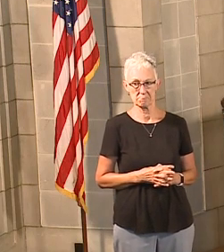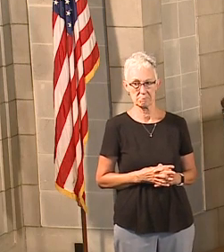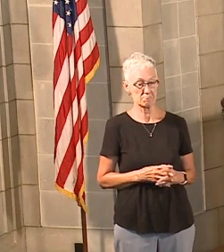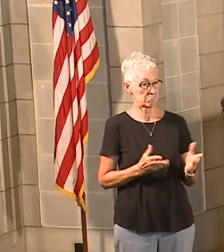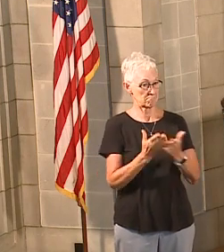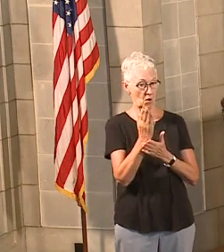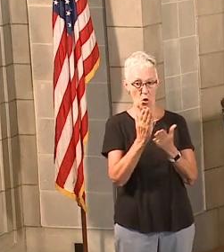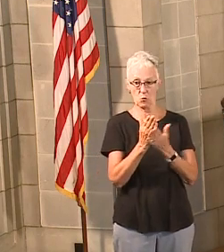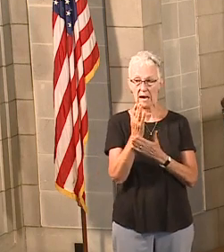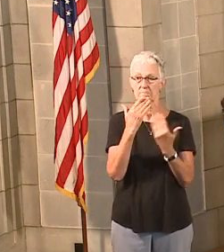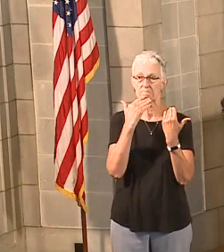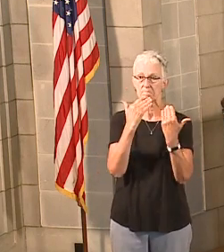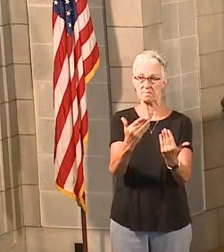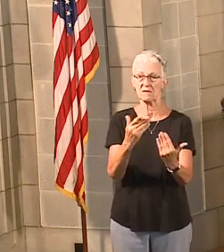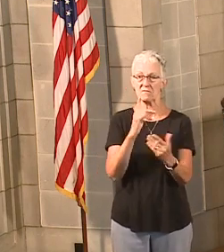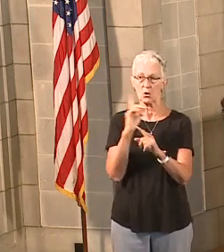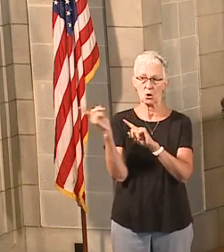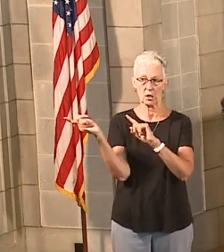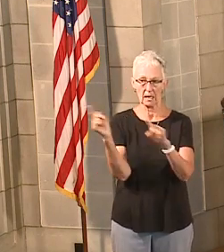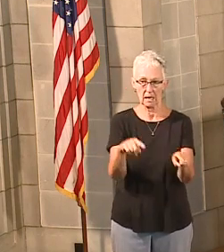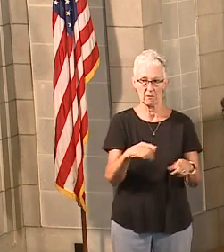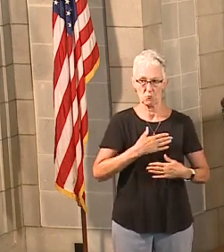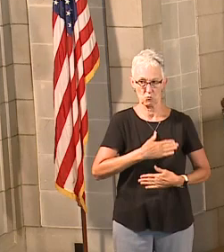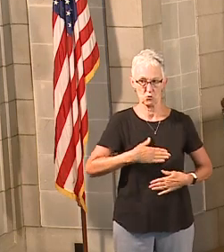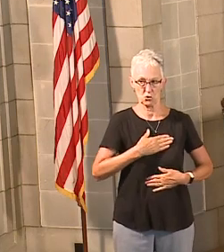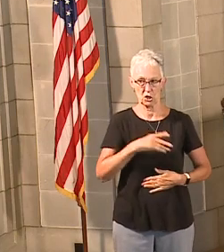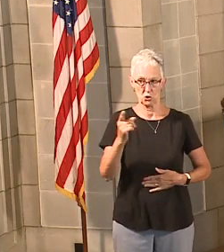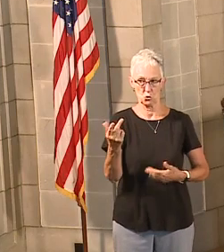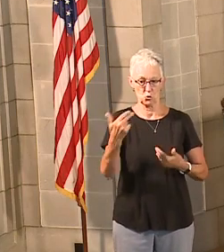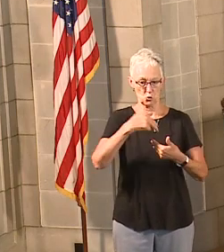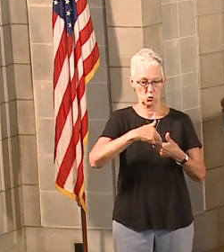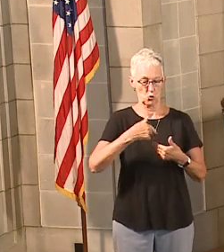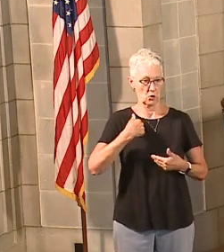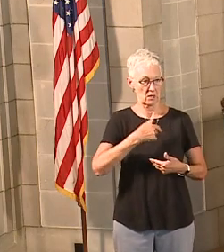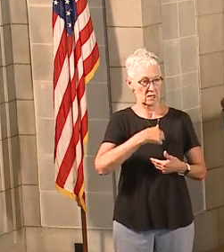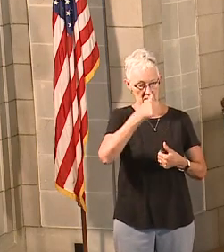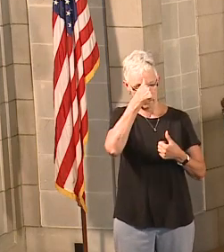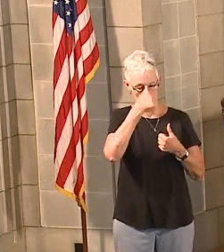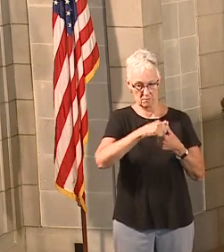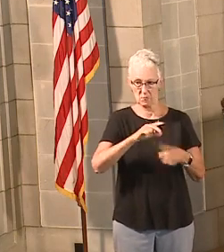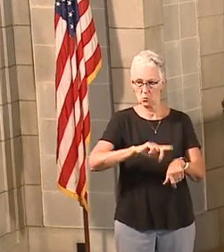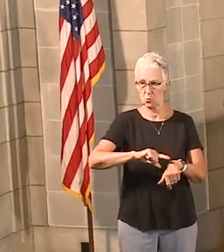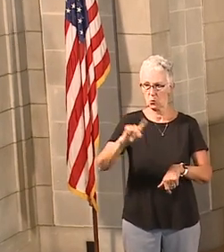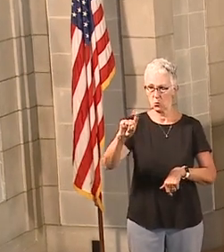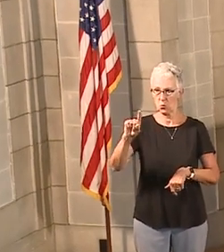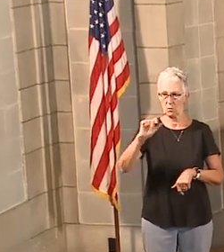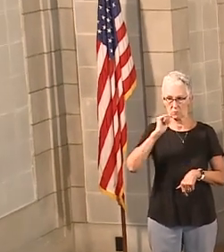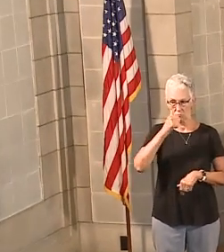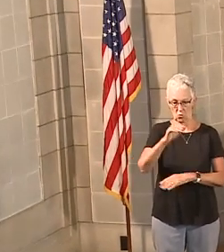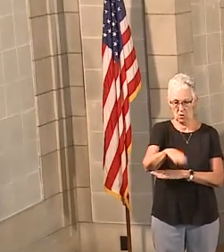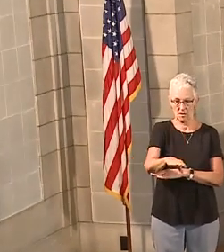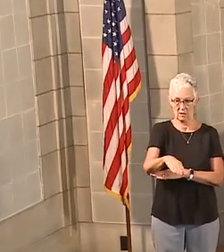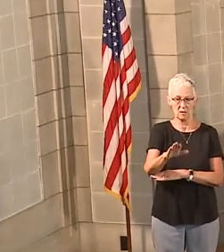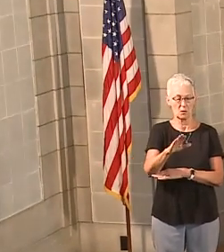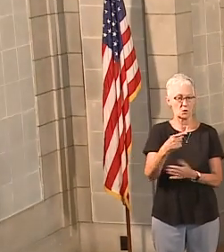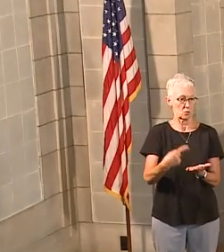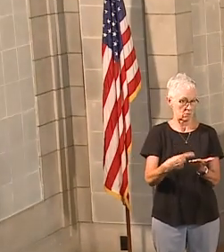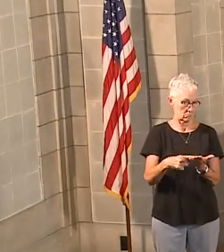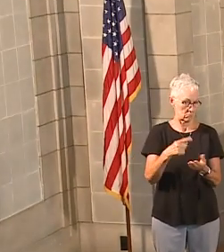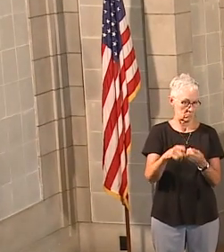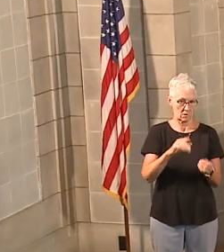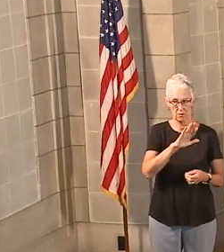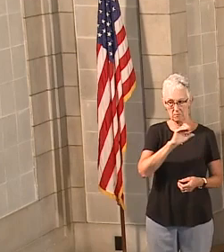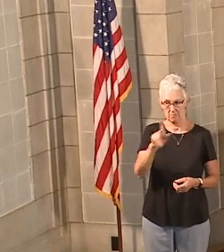All right, folks. Well, again, thank you very much. Appreciate you all joining us. Remember, 1 p.m. tomorrow, we'll be talking about back to school with regard to the